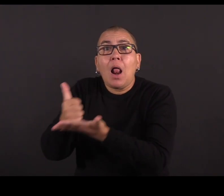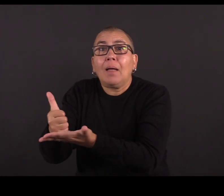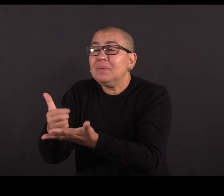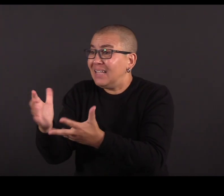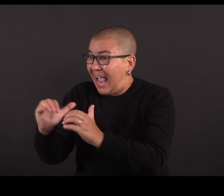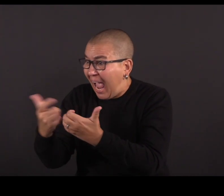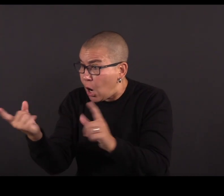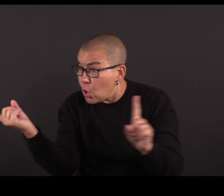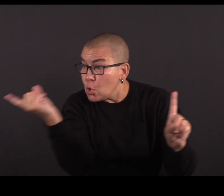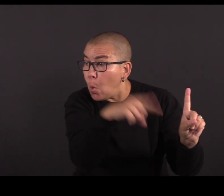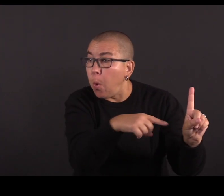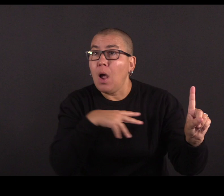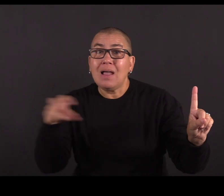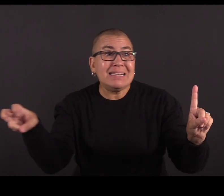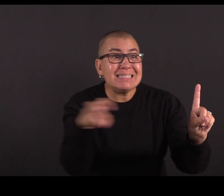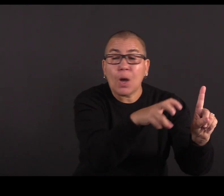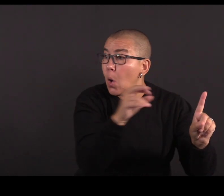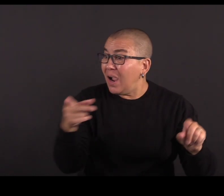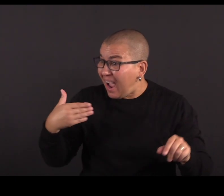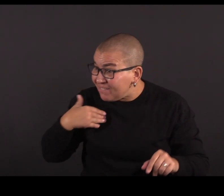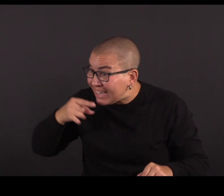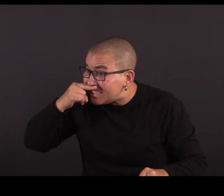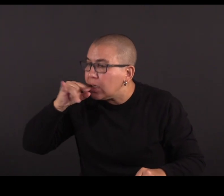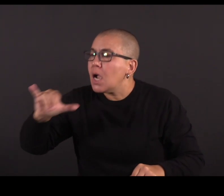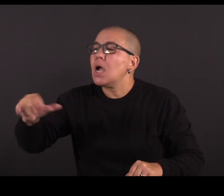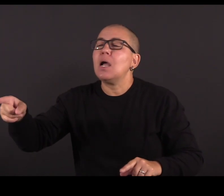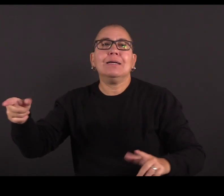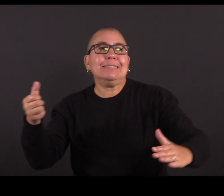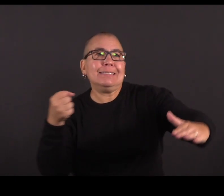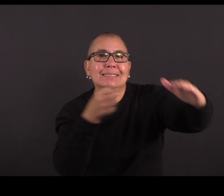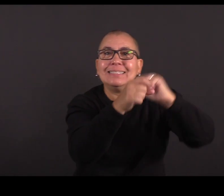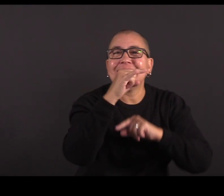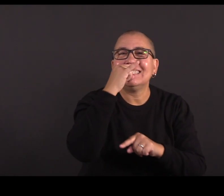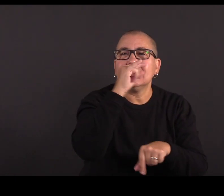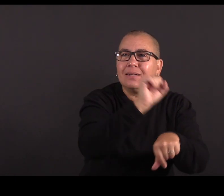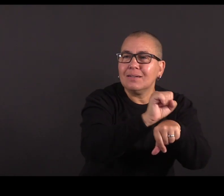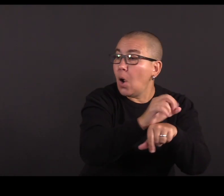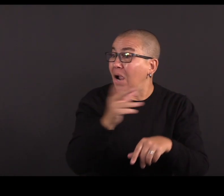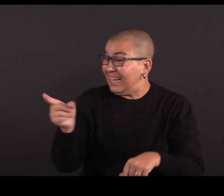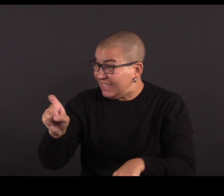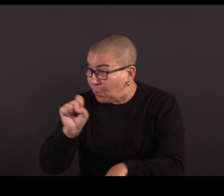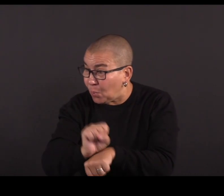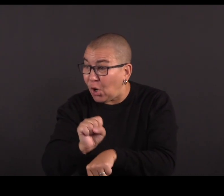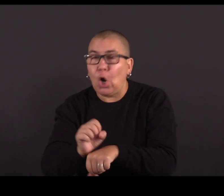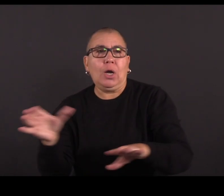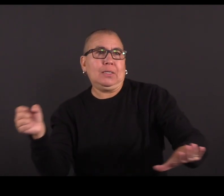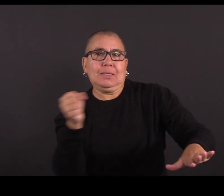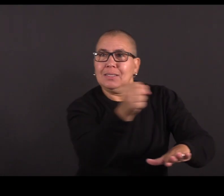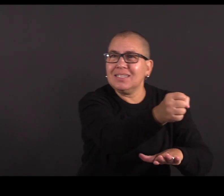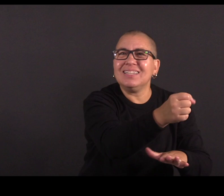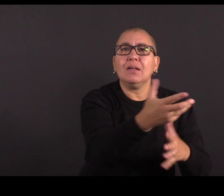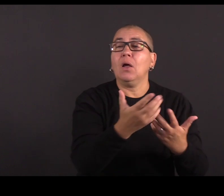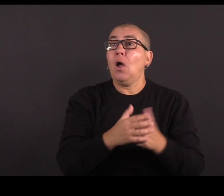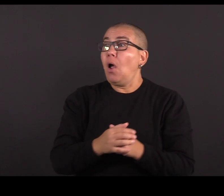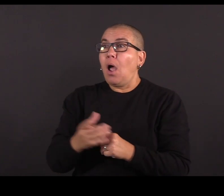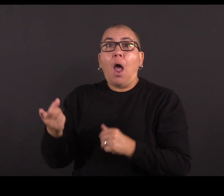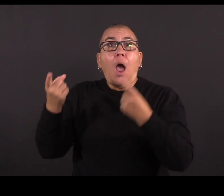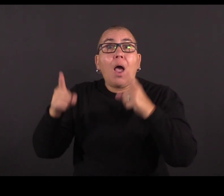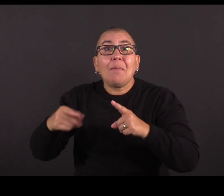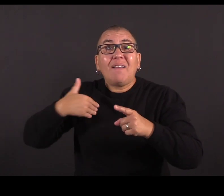childcare, housing, employment, medical bills, home repair, court fines, or other